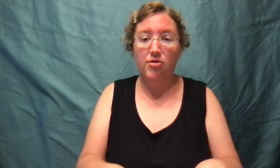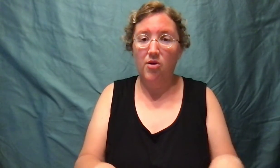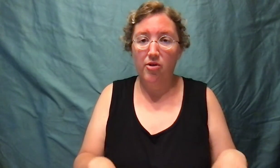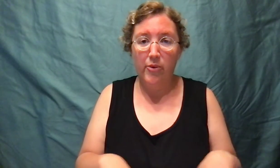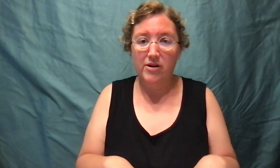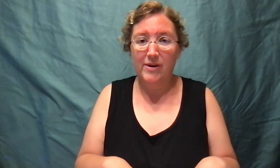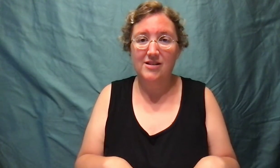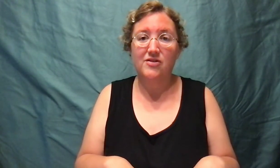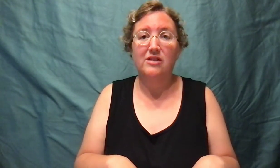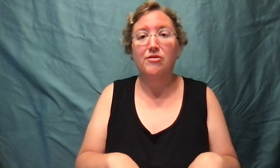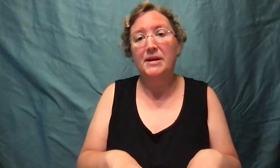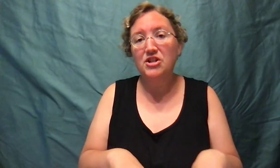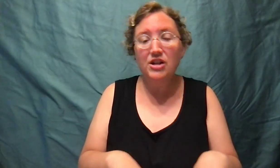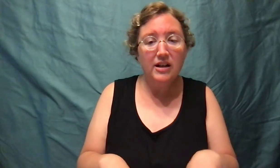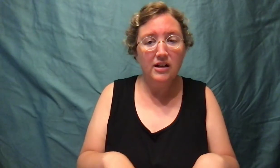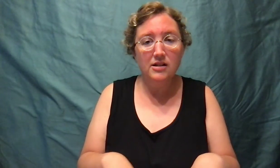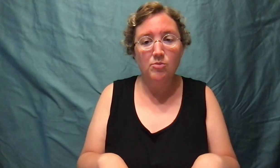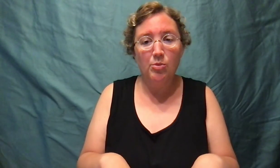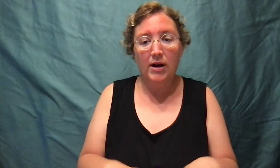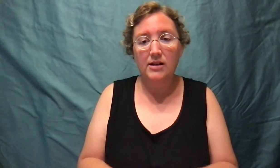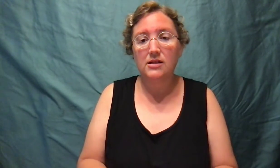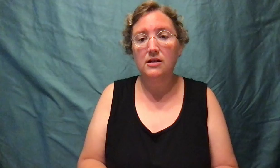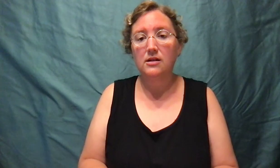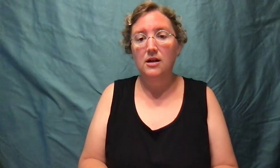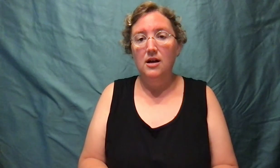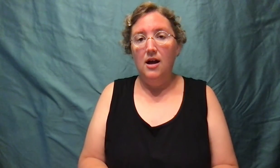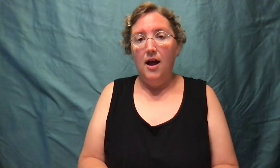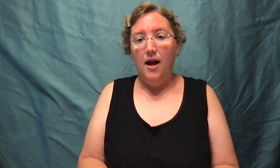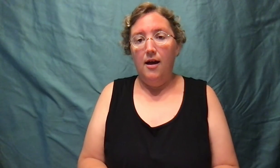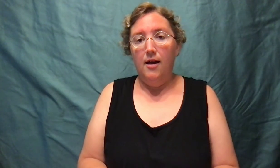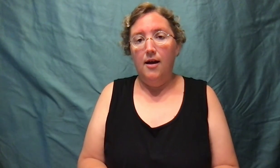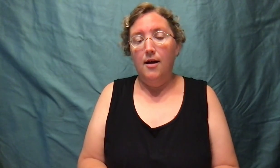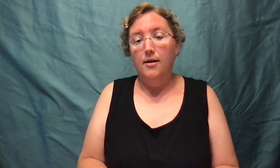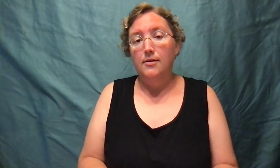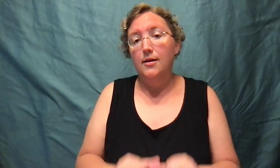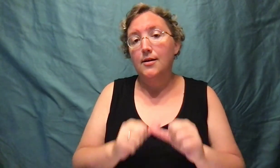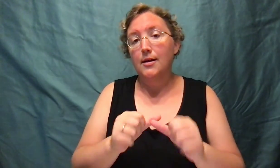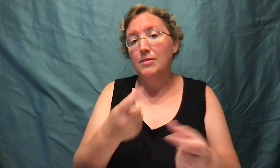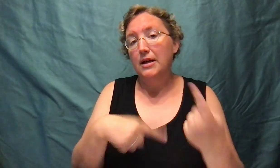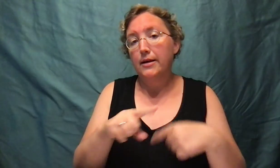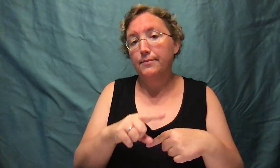all the rest of the information and get some more practice in. And keep signing.